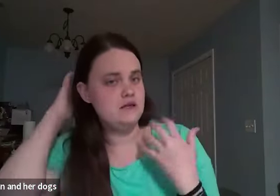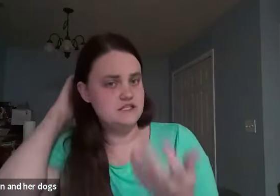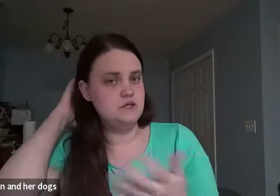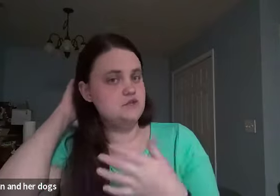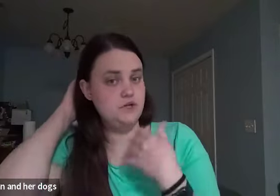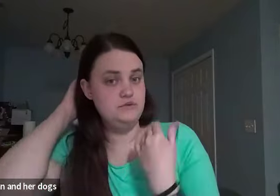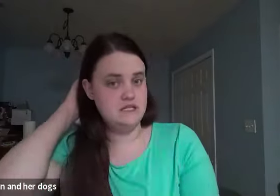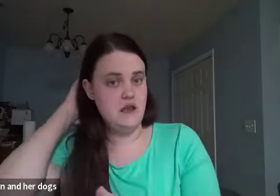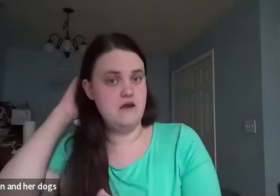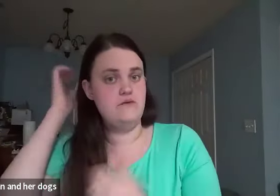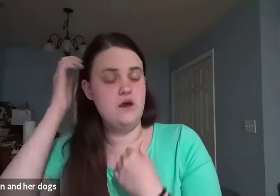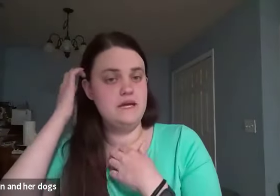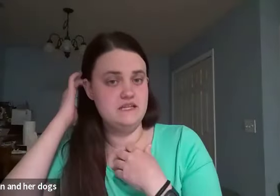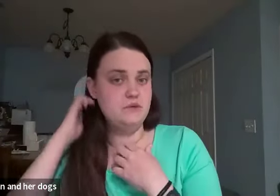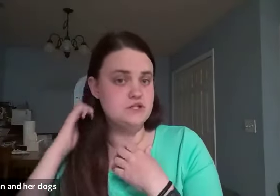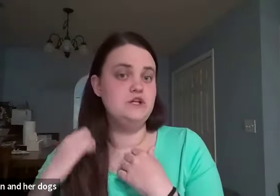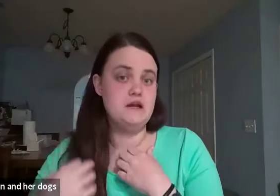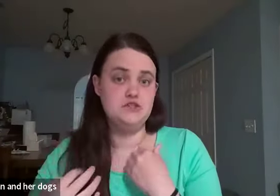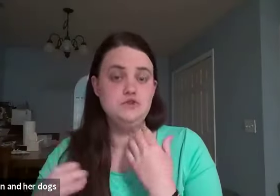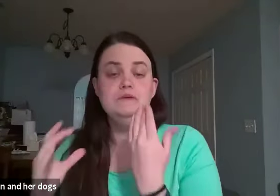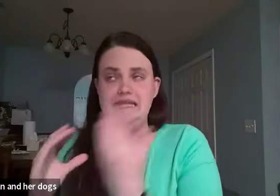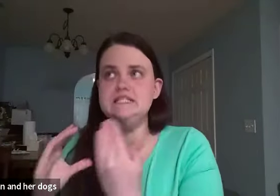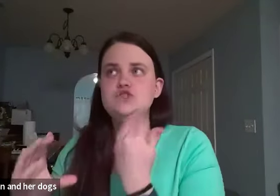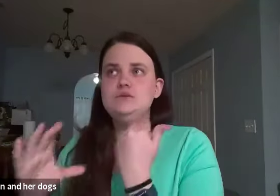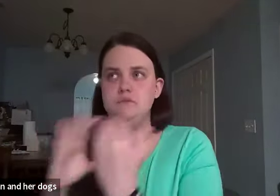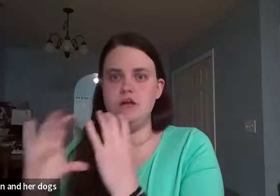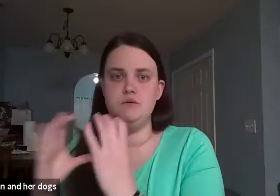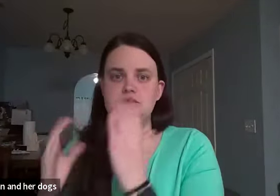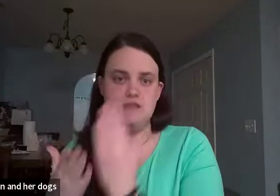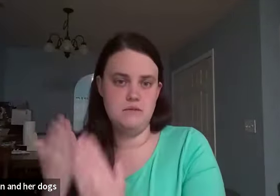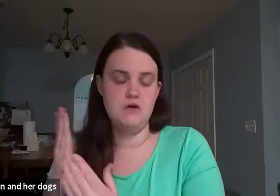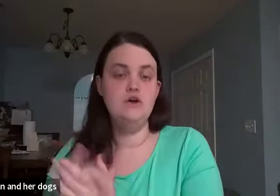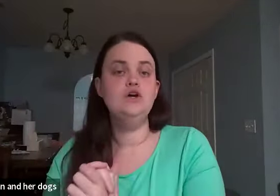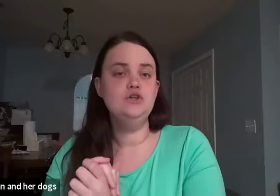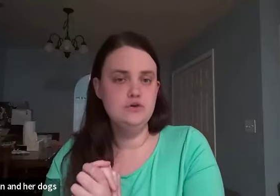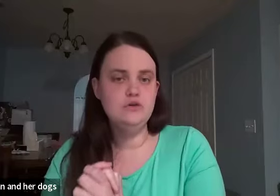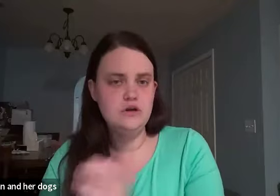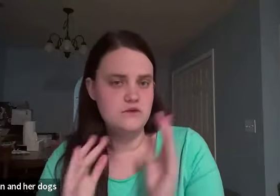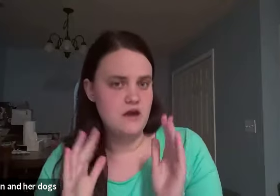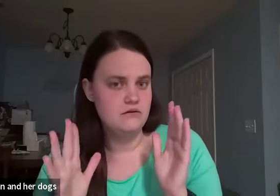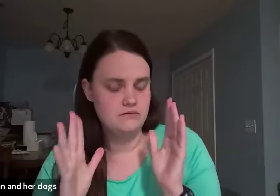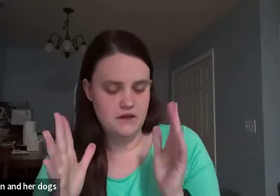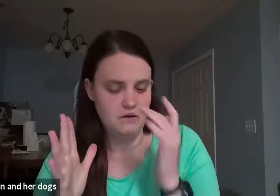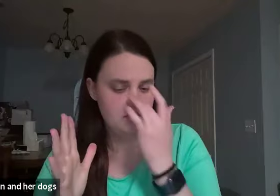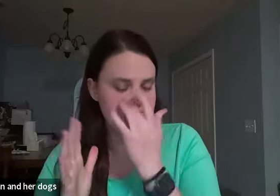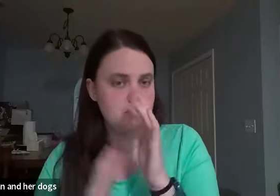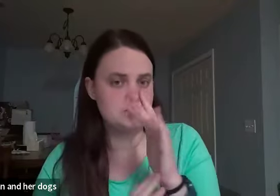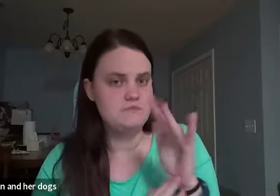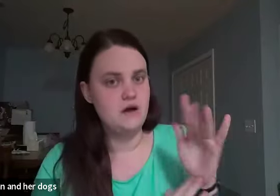had a situation where you did have a deaf person, you needed to communicate with them somehow. You could, without fail, finger